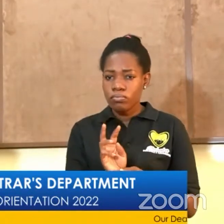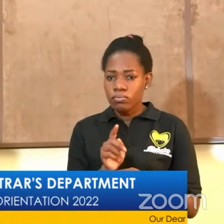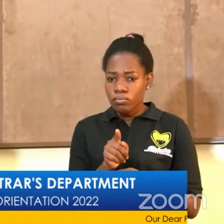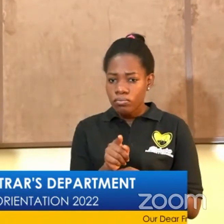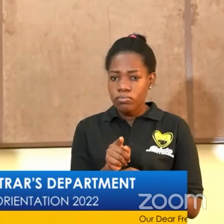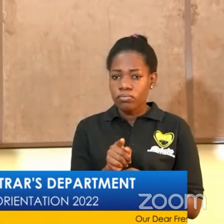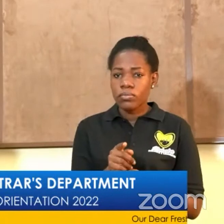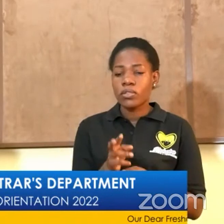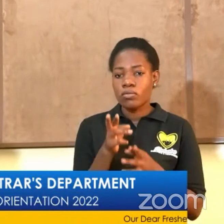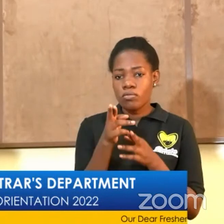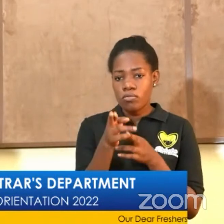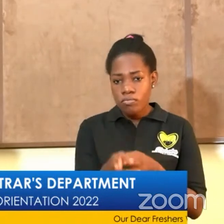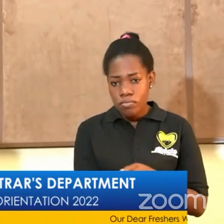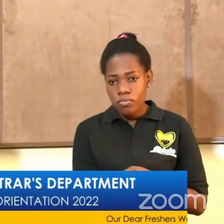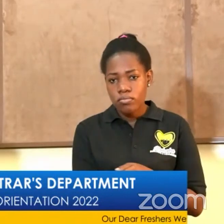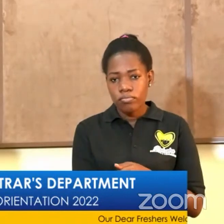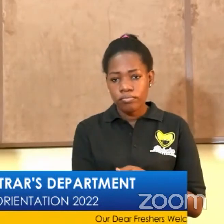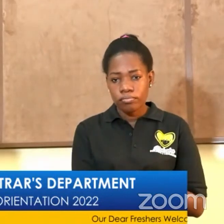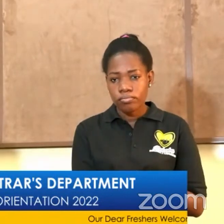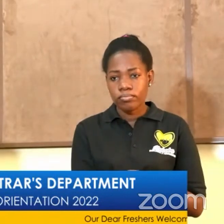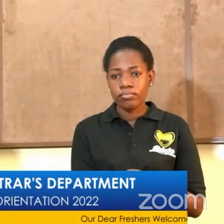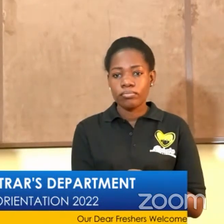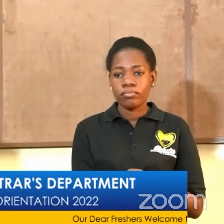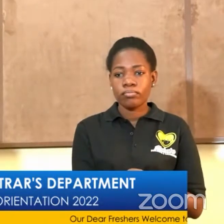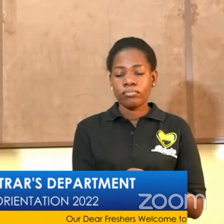with respect.